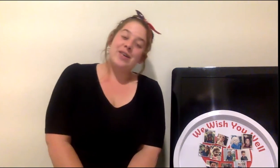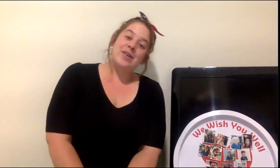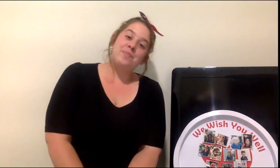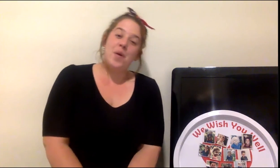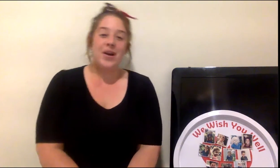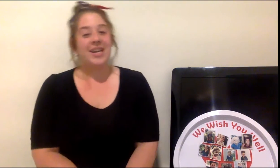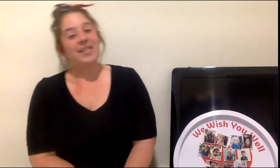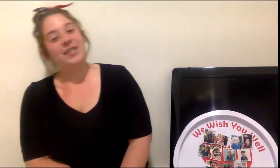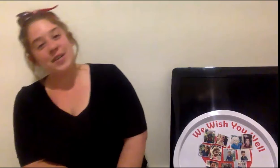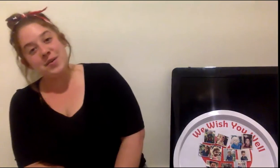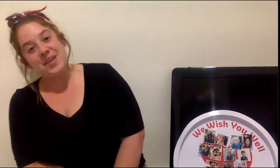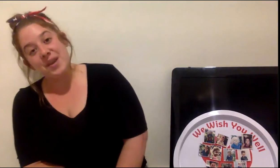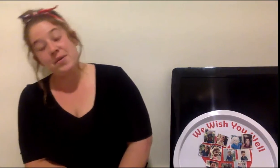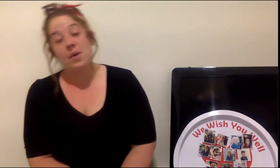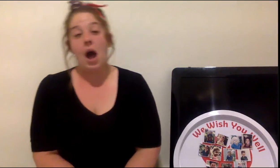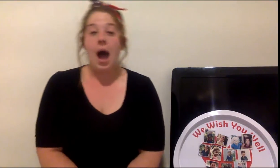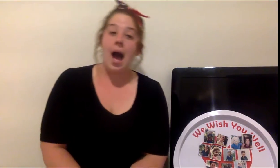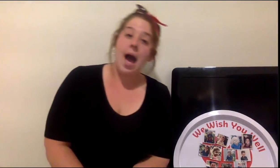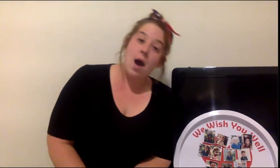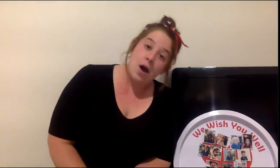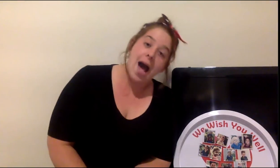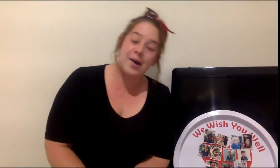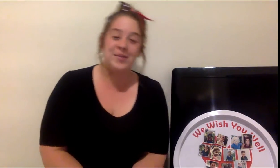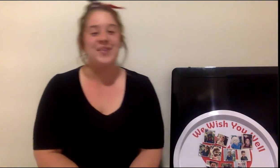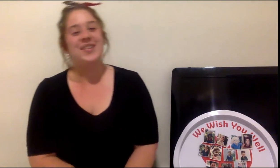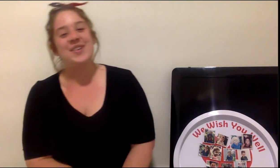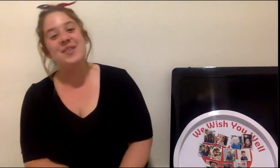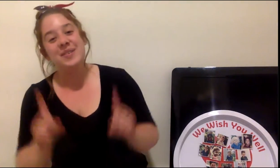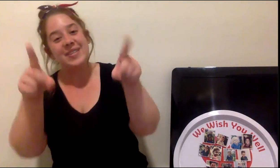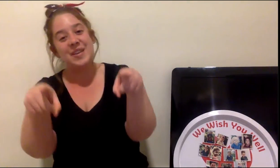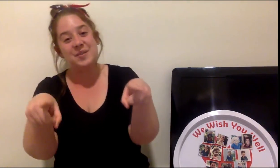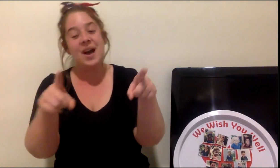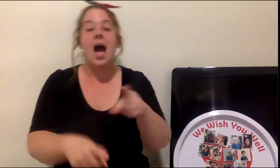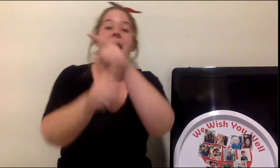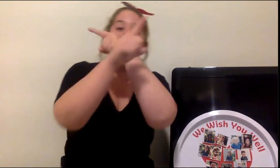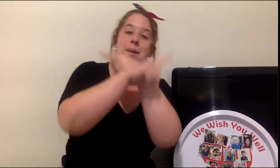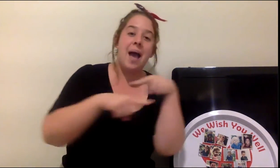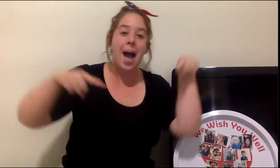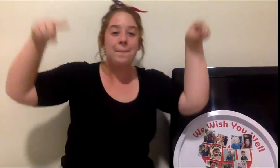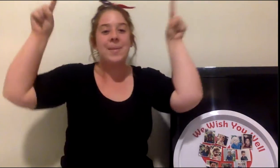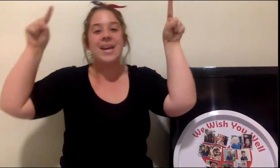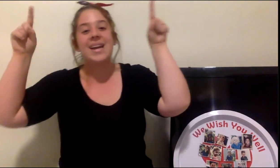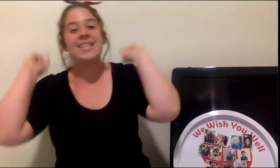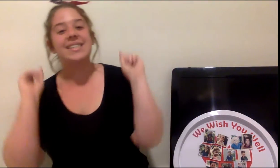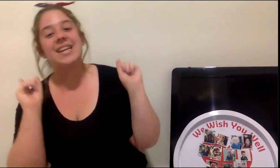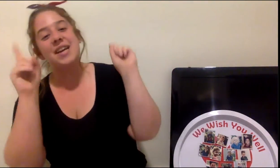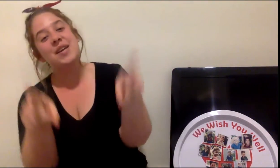Good morning to you. How do you do? I'm happy to see